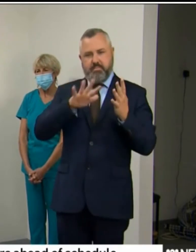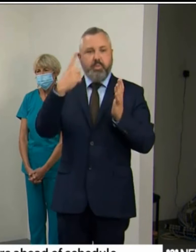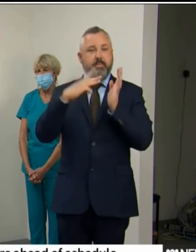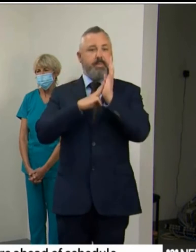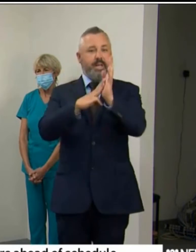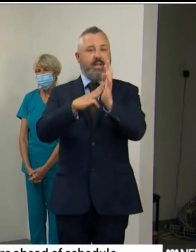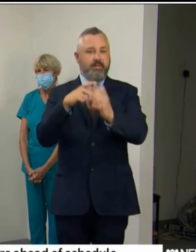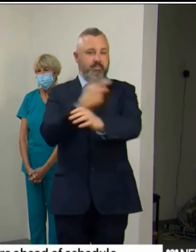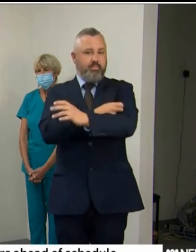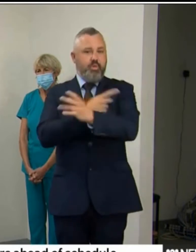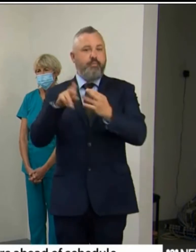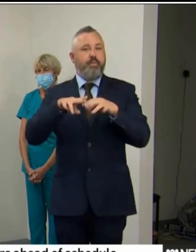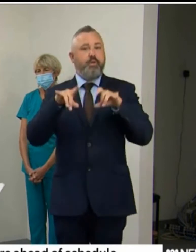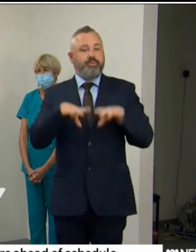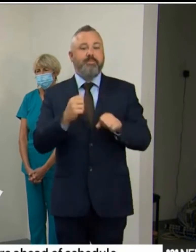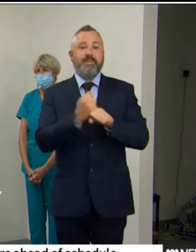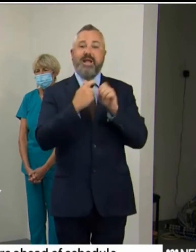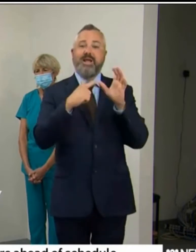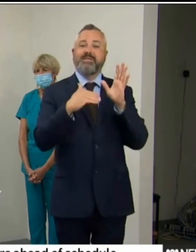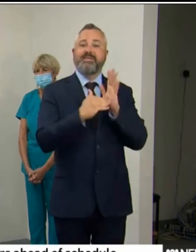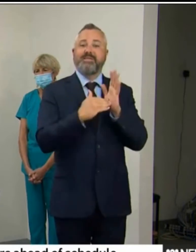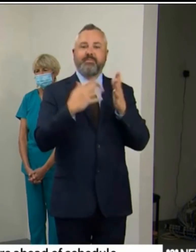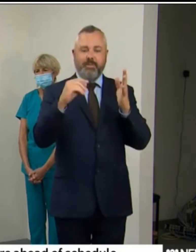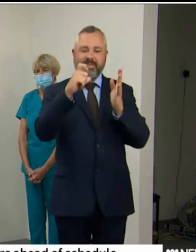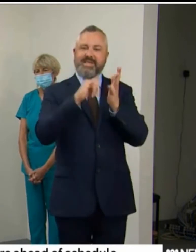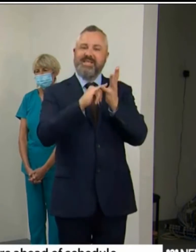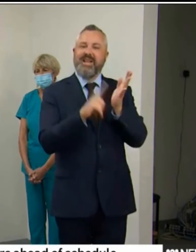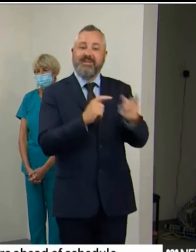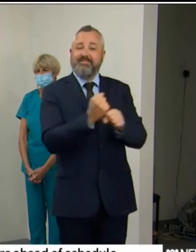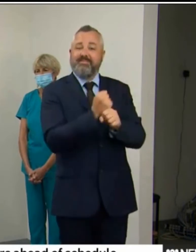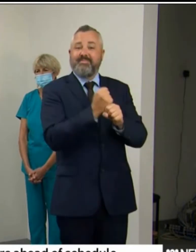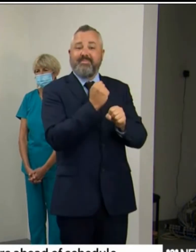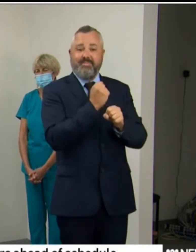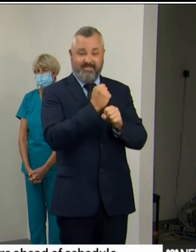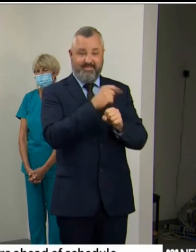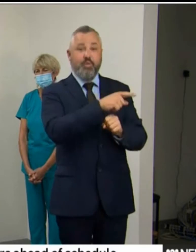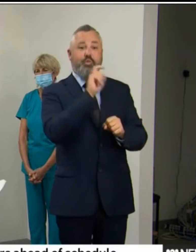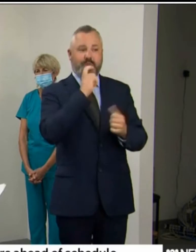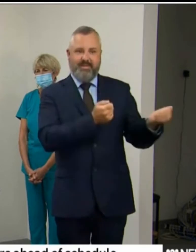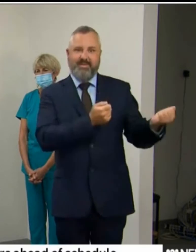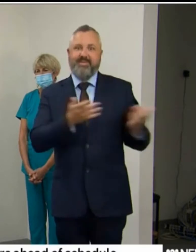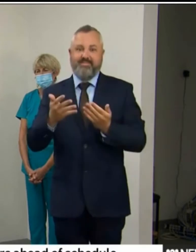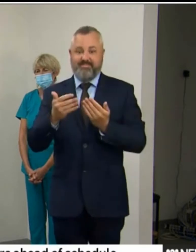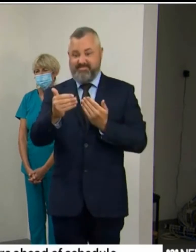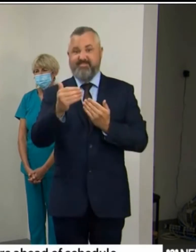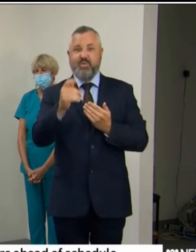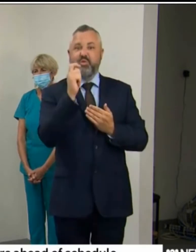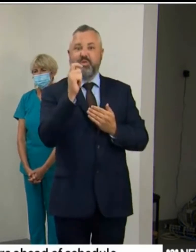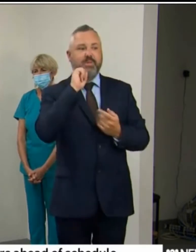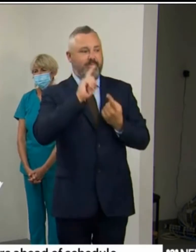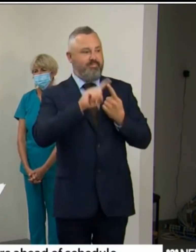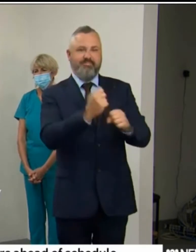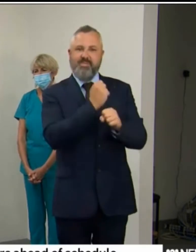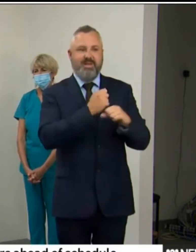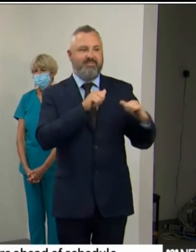Australian-made, CSL-produced AstraZeneca vaccine. And that will continue to go forwards with the potential, as